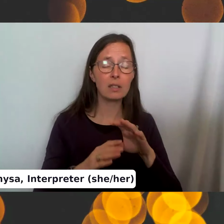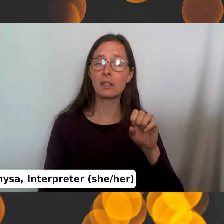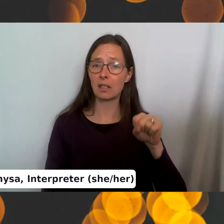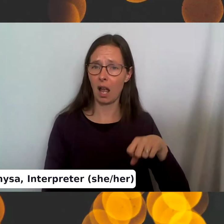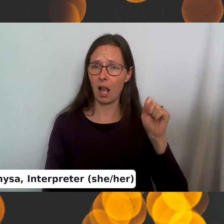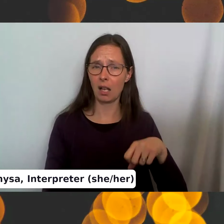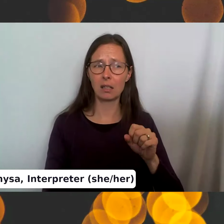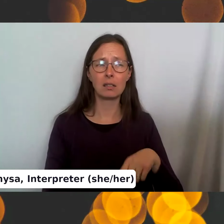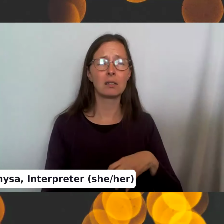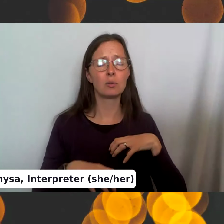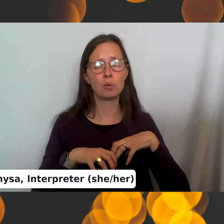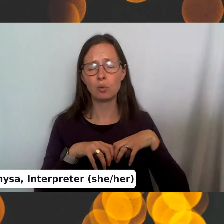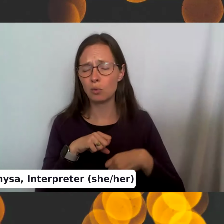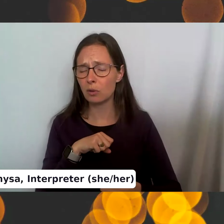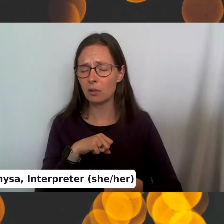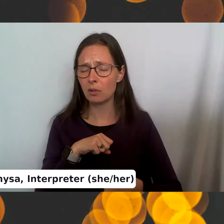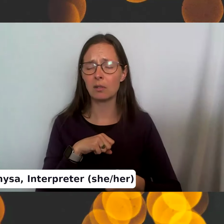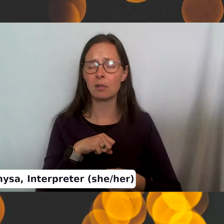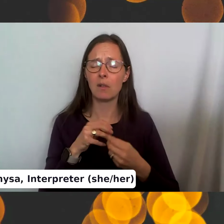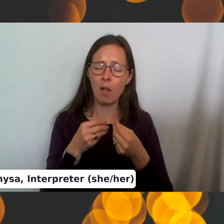Yes, grief, sorrow.